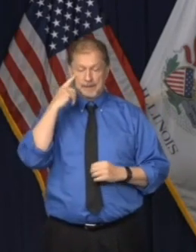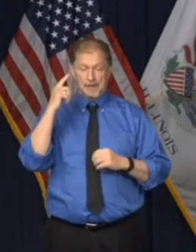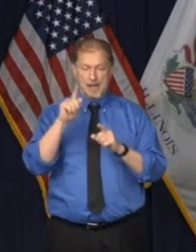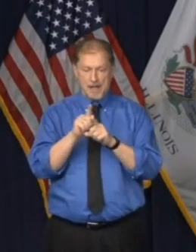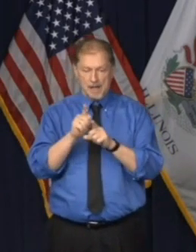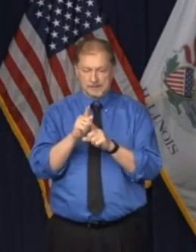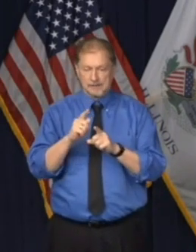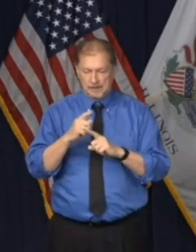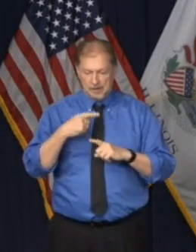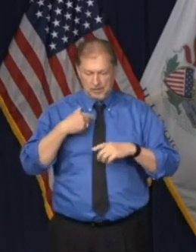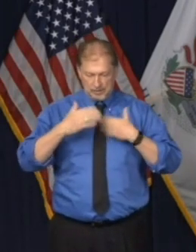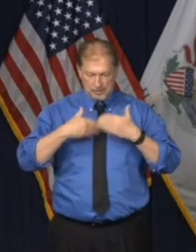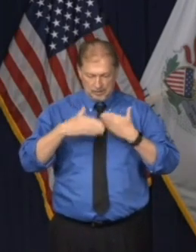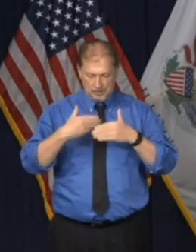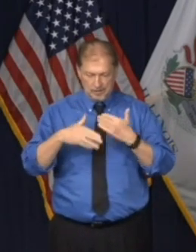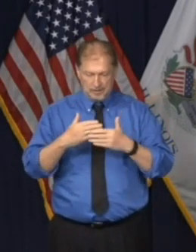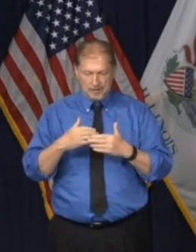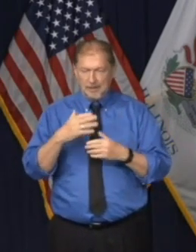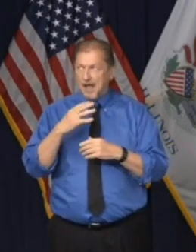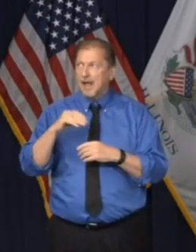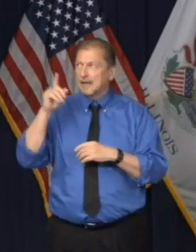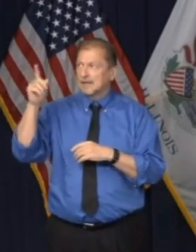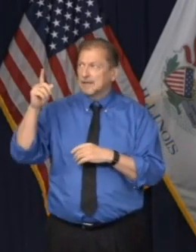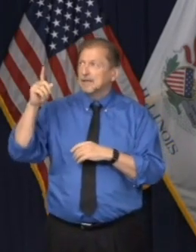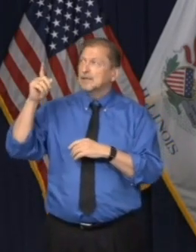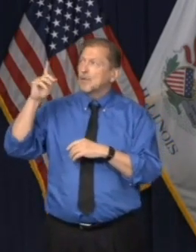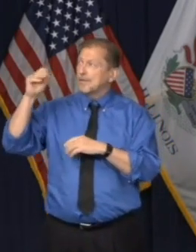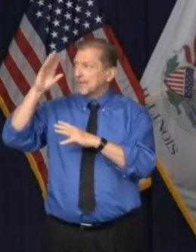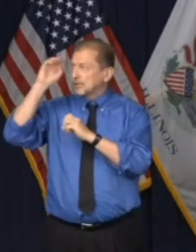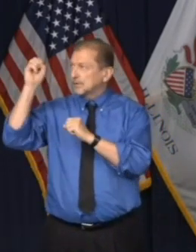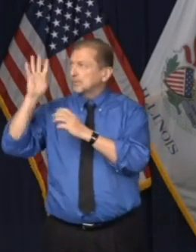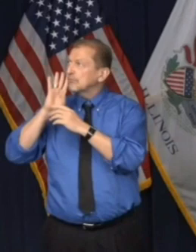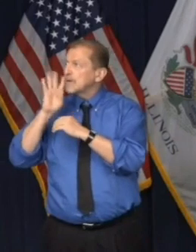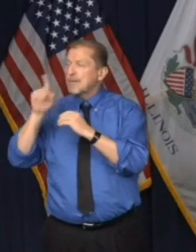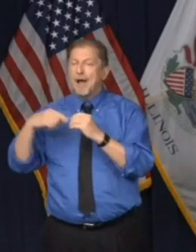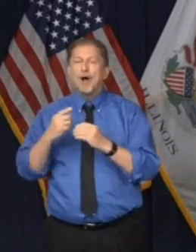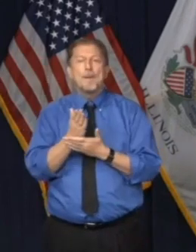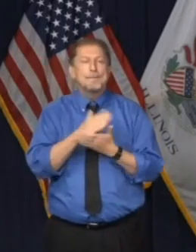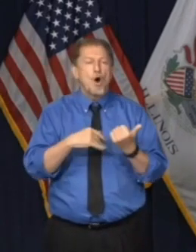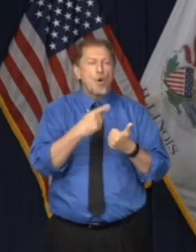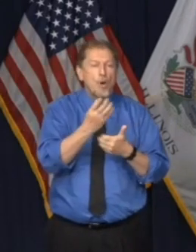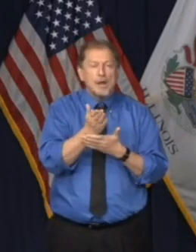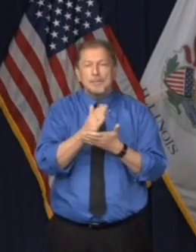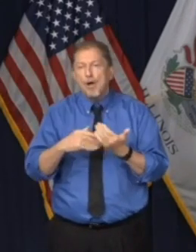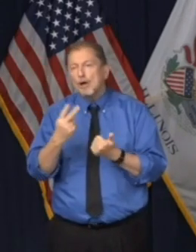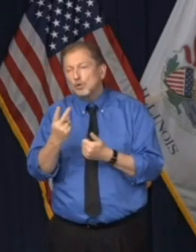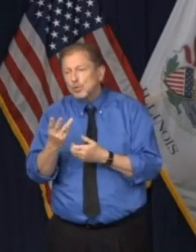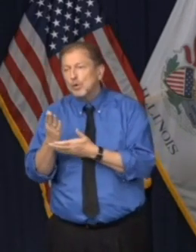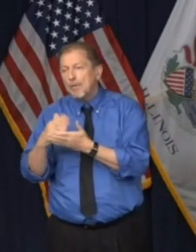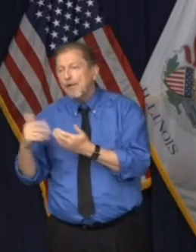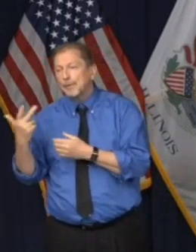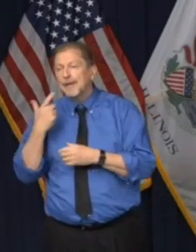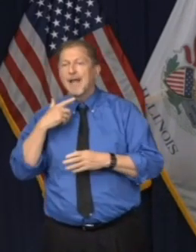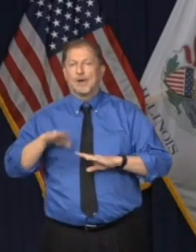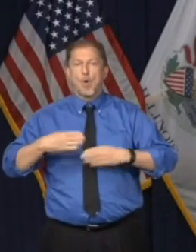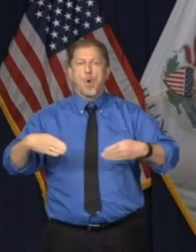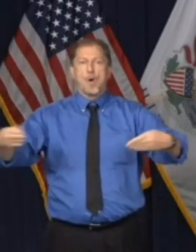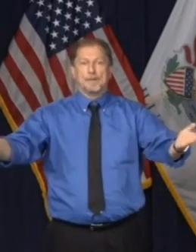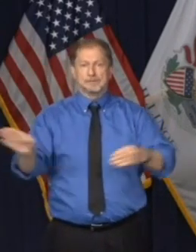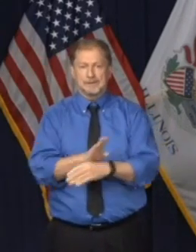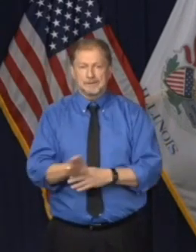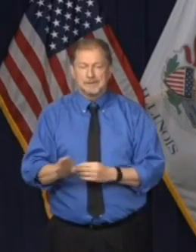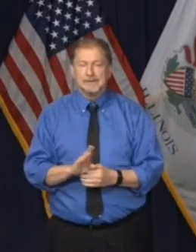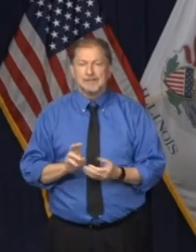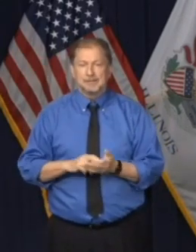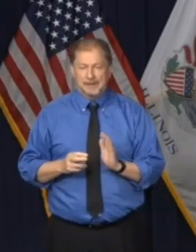other preconditions, even according to the White House model of how to move into phase one of what they're calling reopening. You have to get